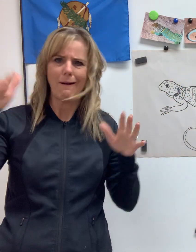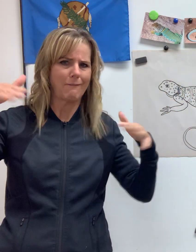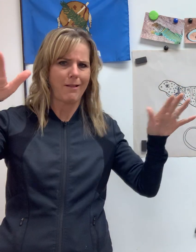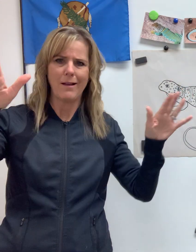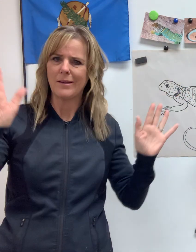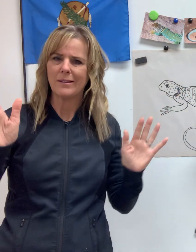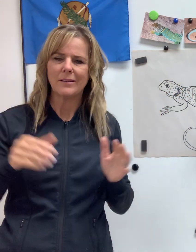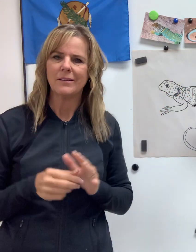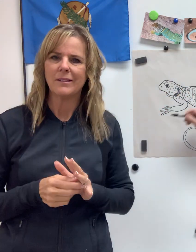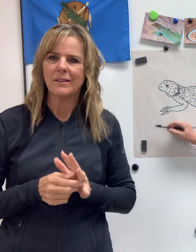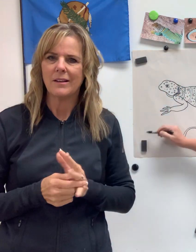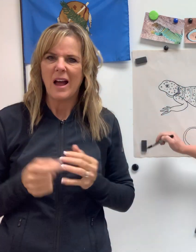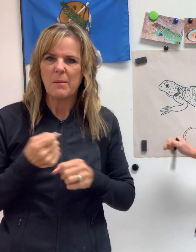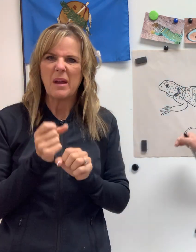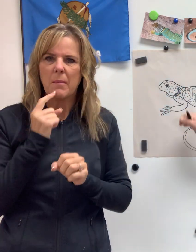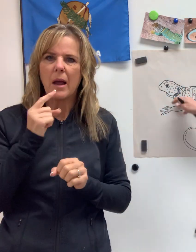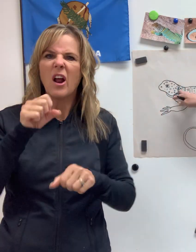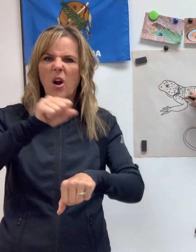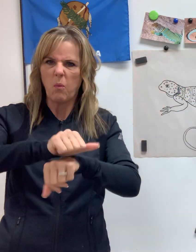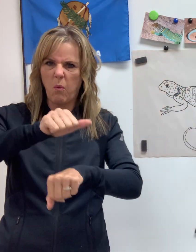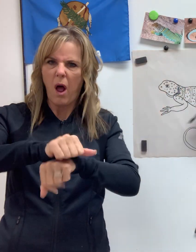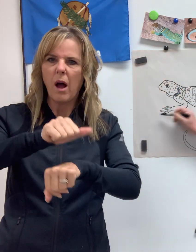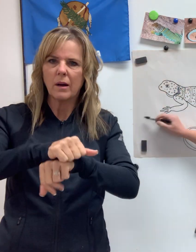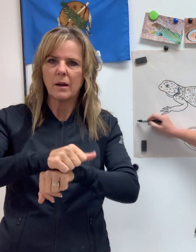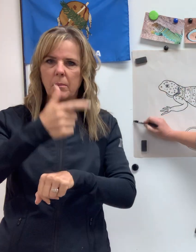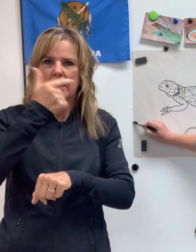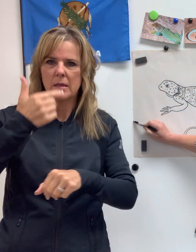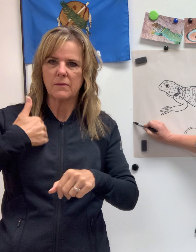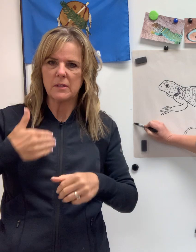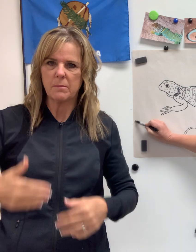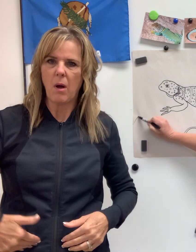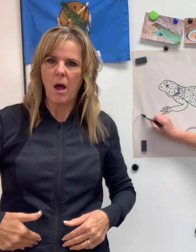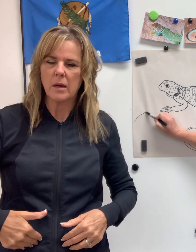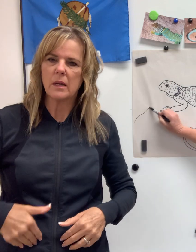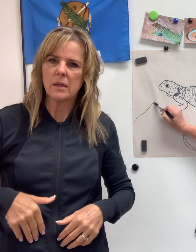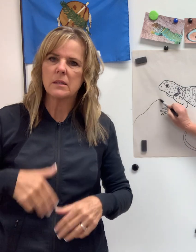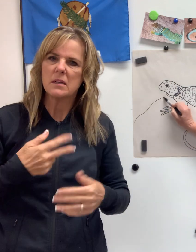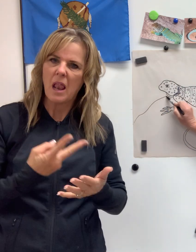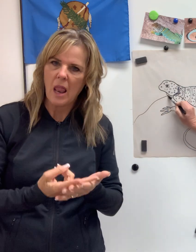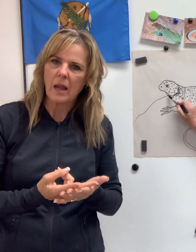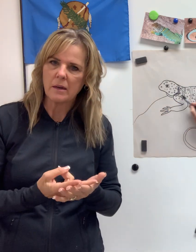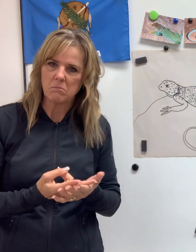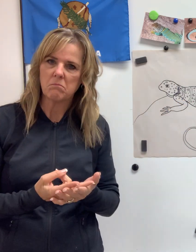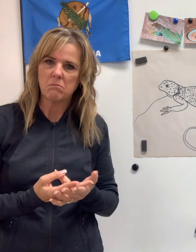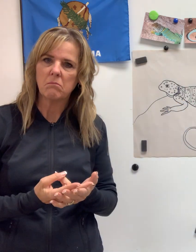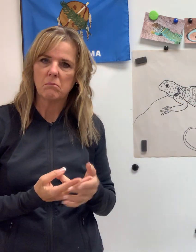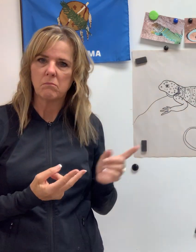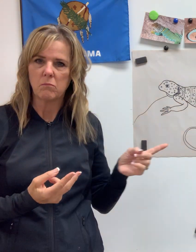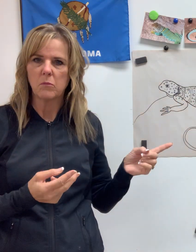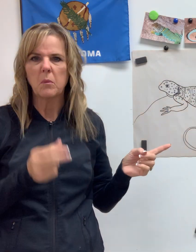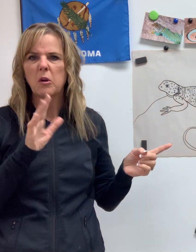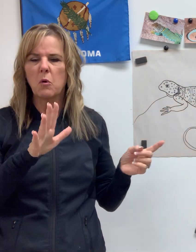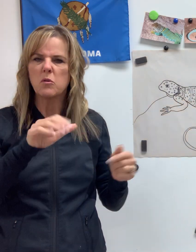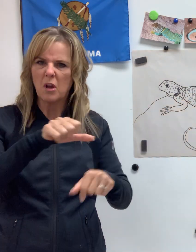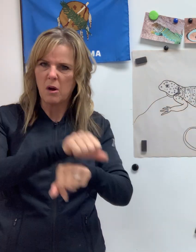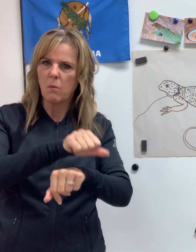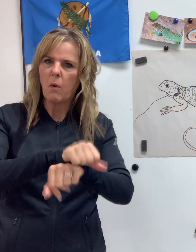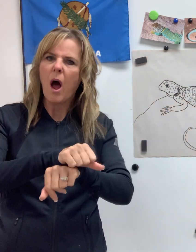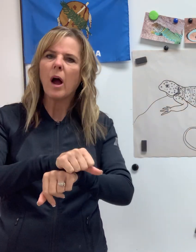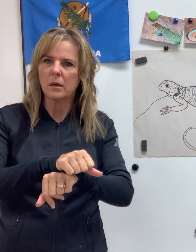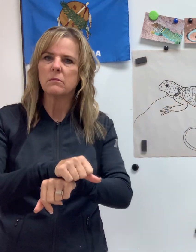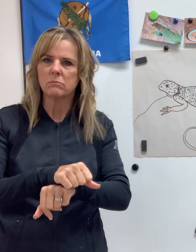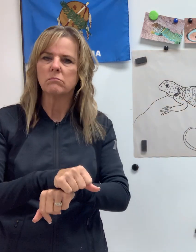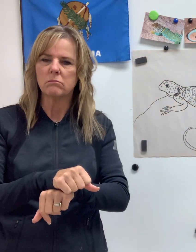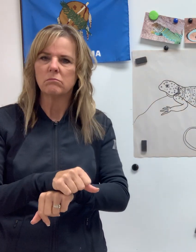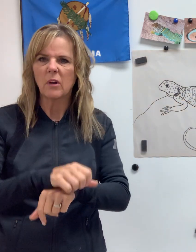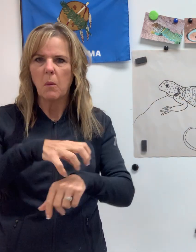flying. So I made mine on a rock just because the way his body's kind of laying. So you could definitely make yours on a rock as well,